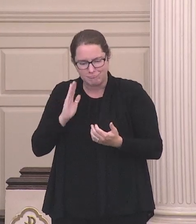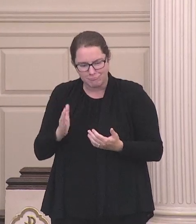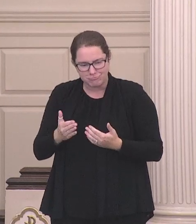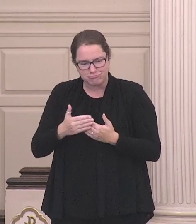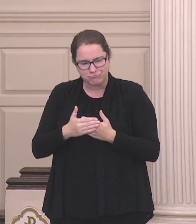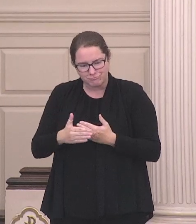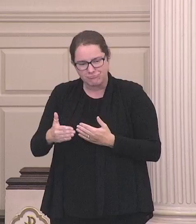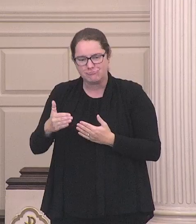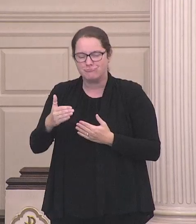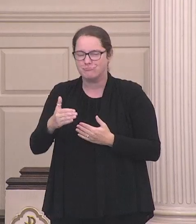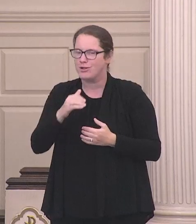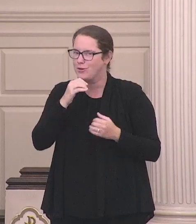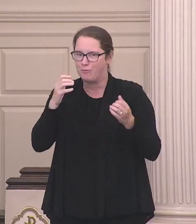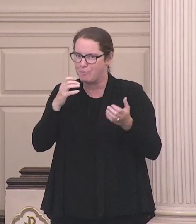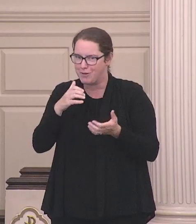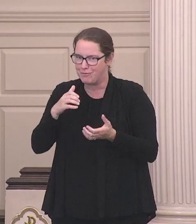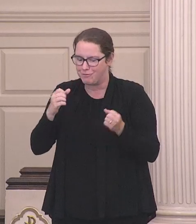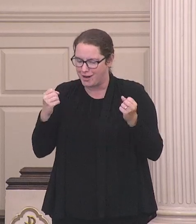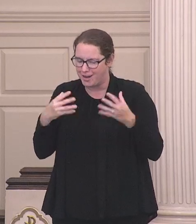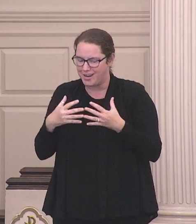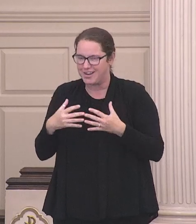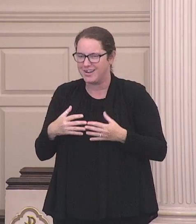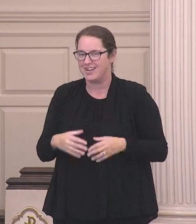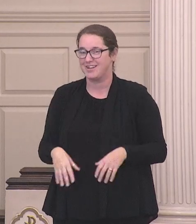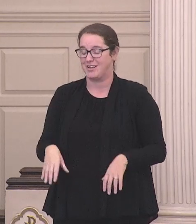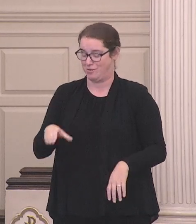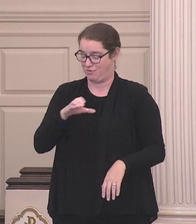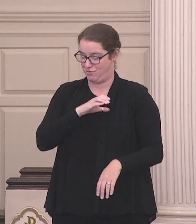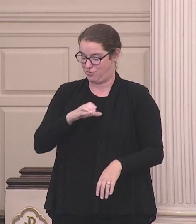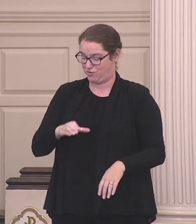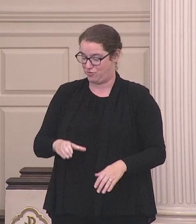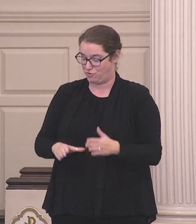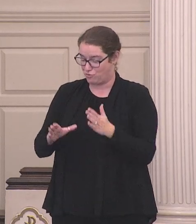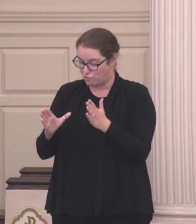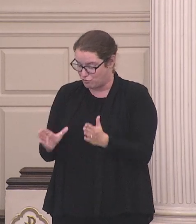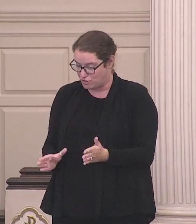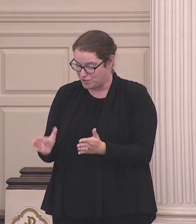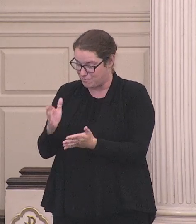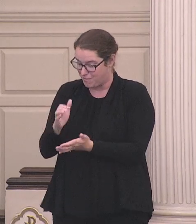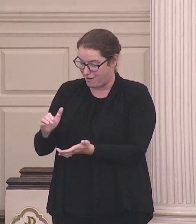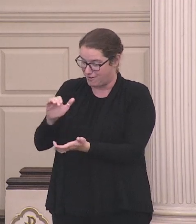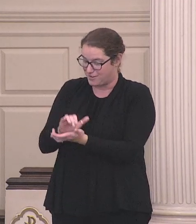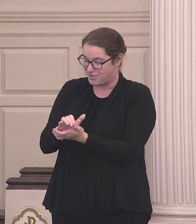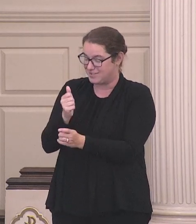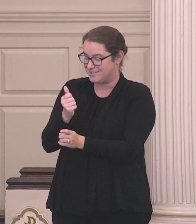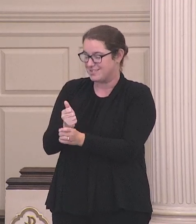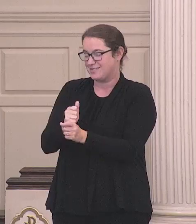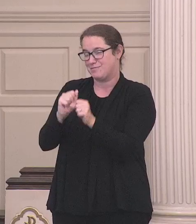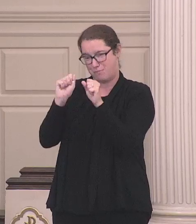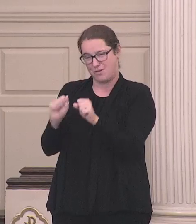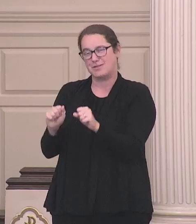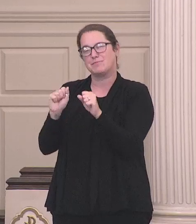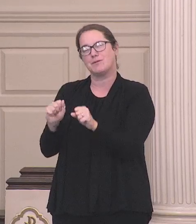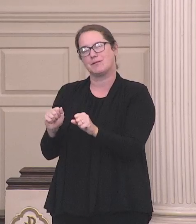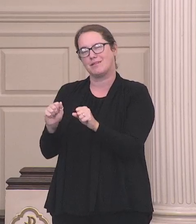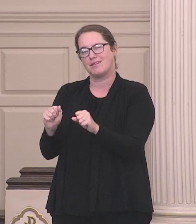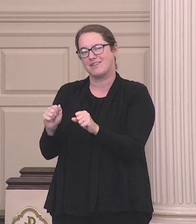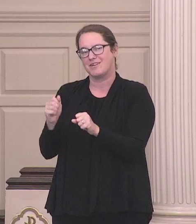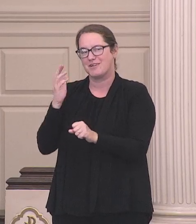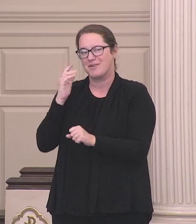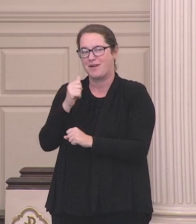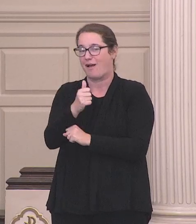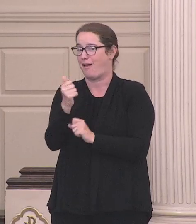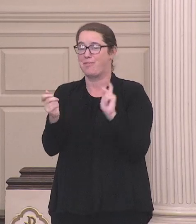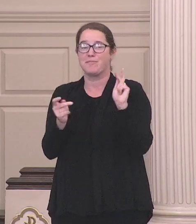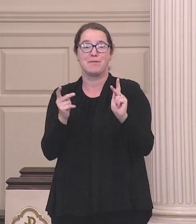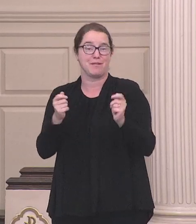is possible. The Christian marriage is possible because other people have lived it.